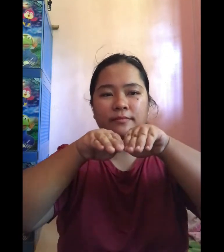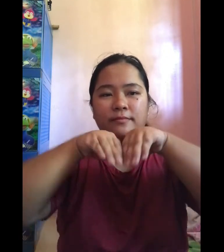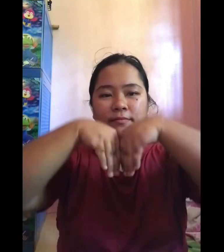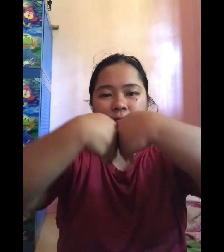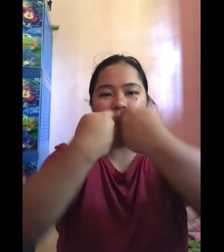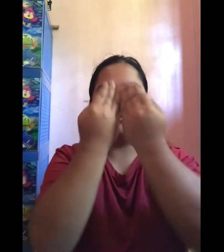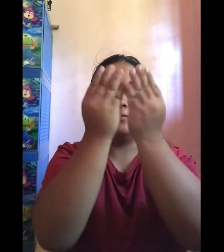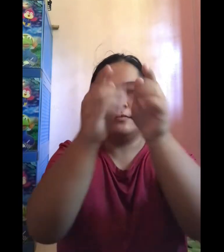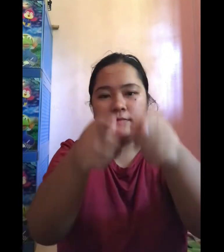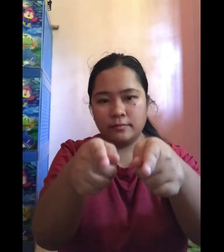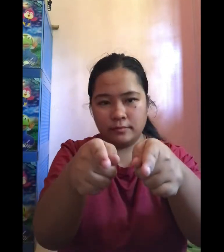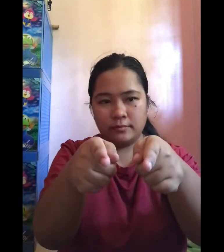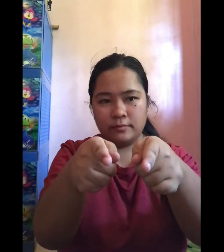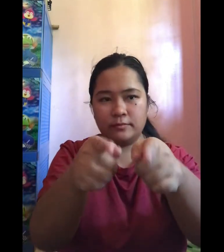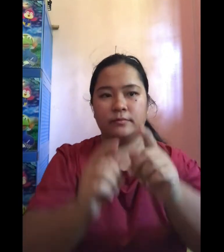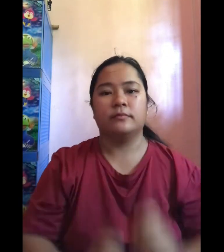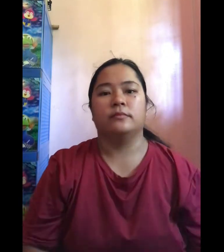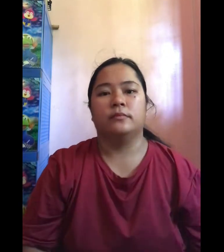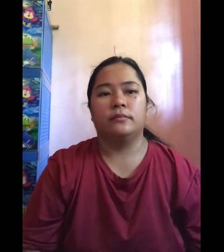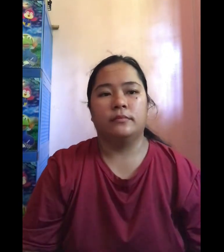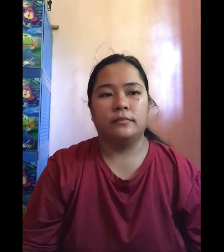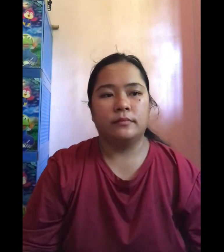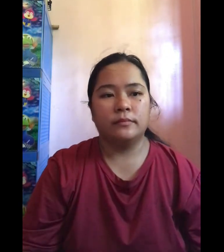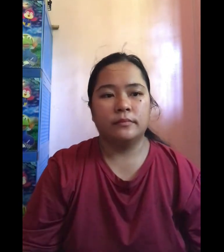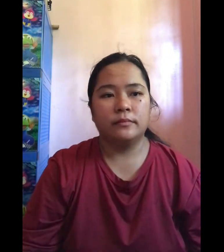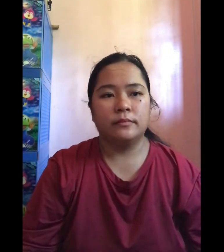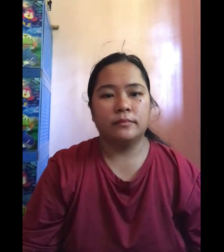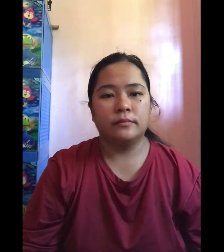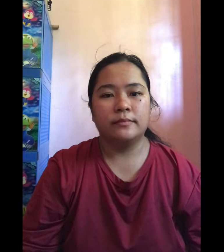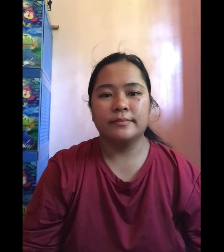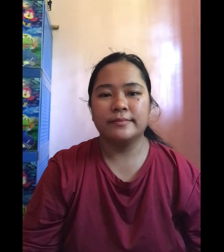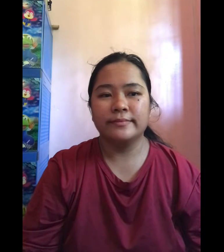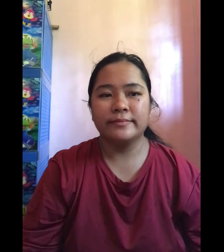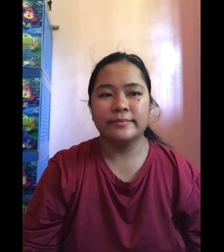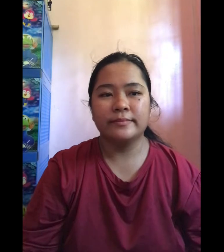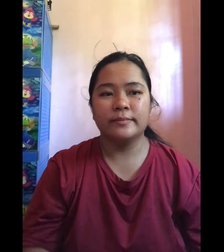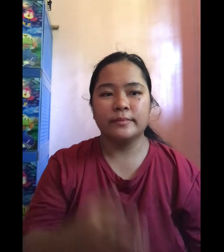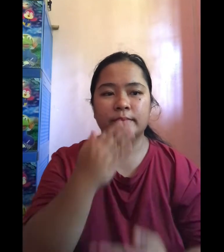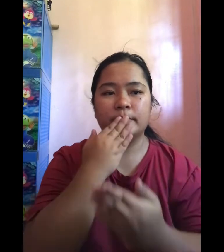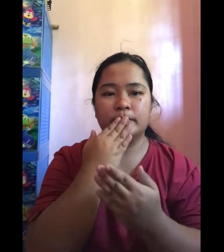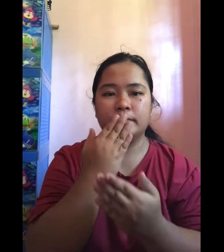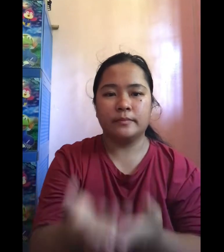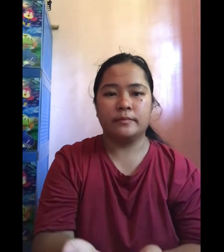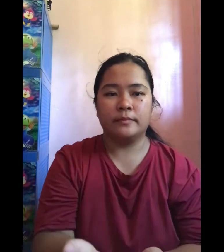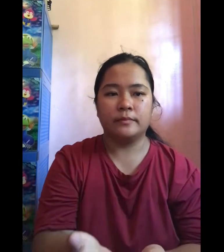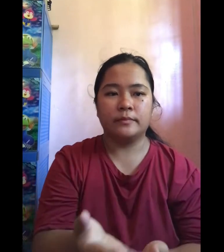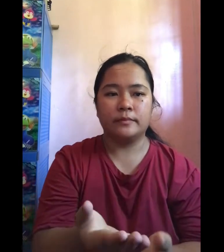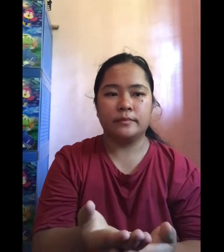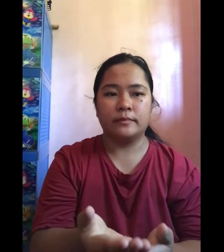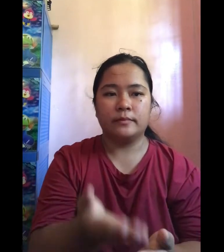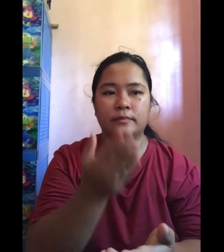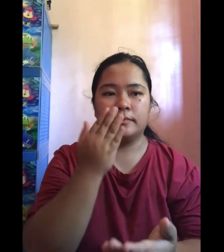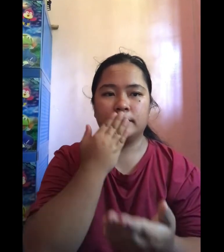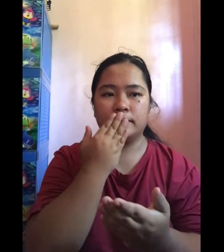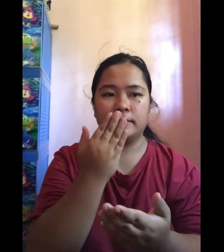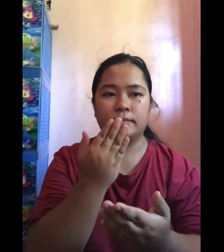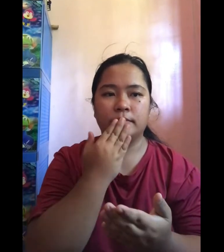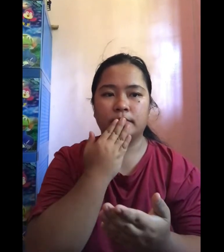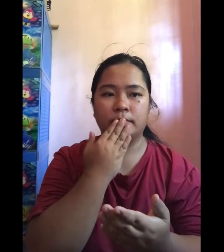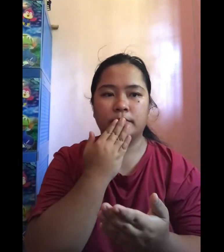like this. And the way that you can respond to how are you is you can say that I'm good. So you take your non-dominant hand and you